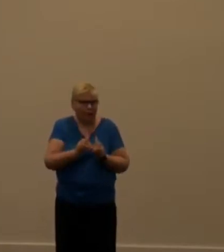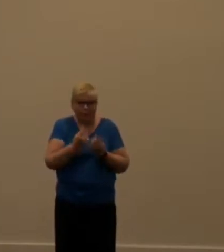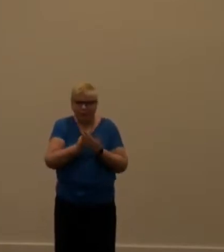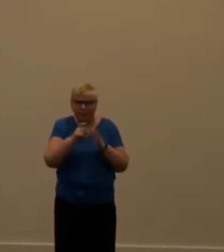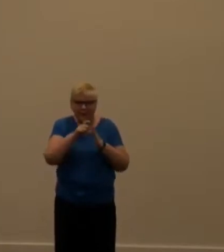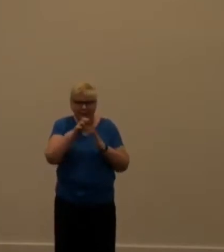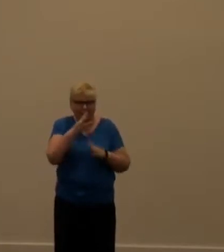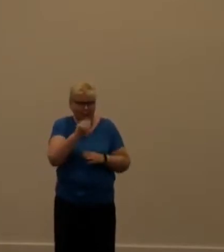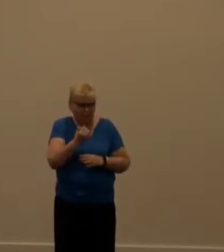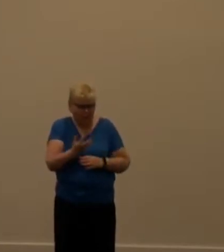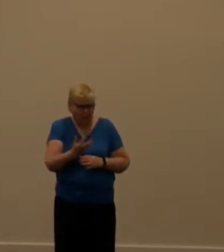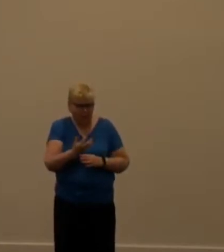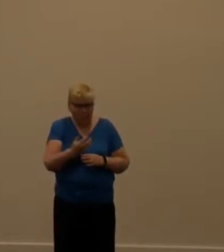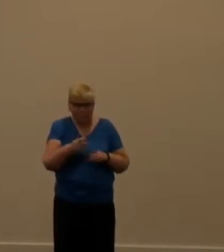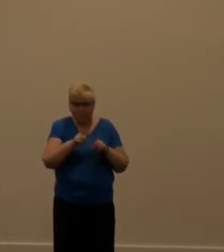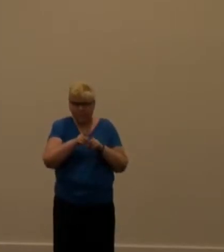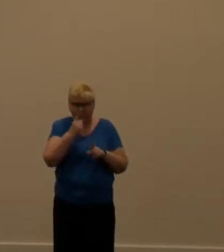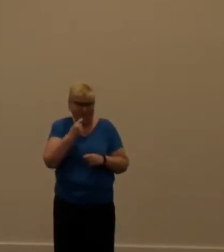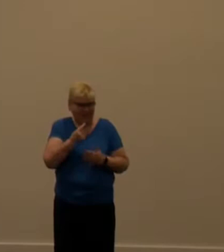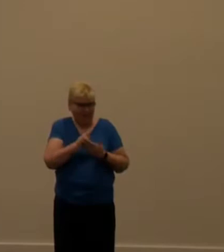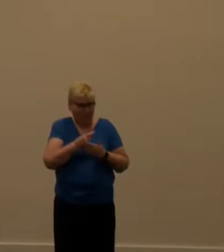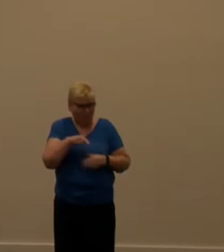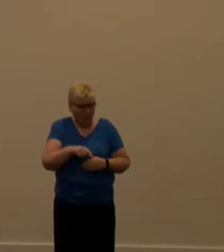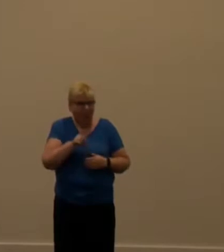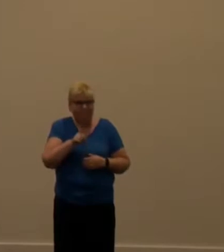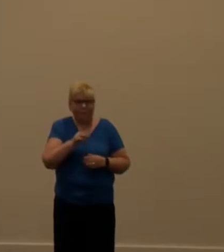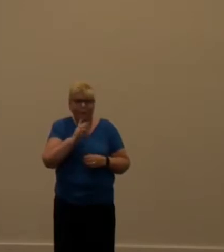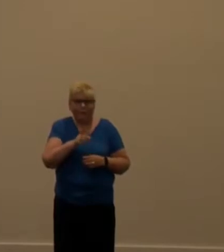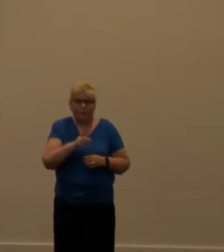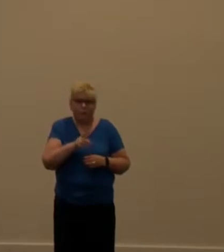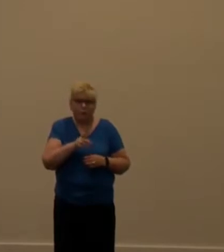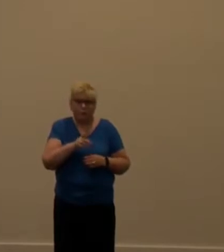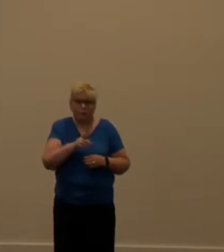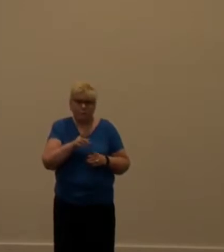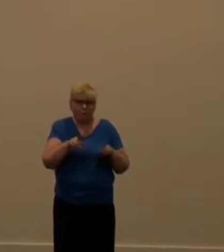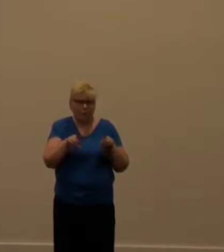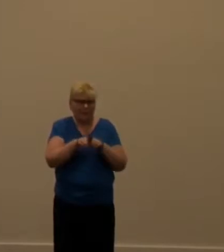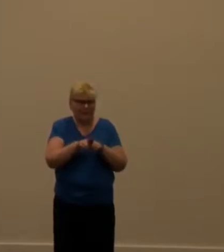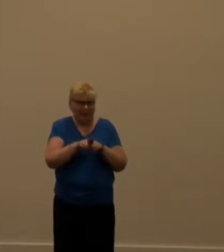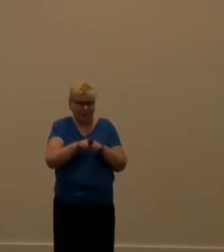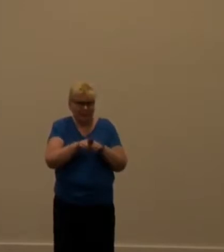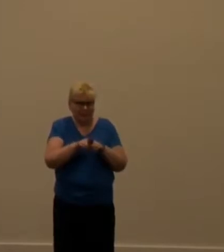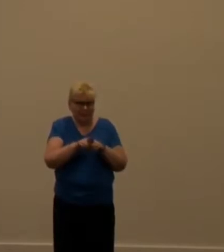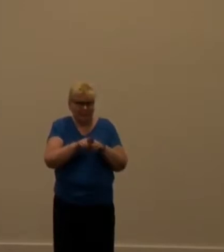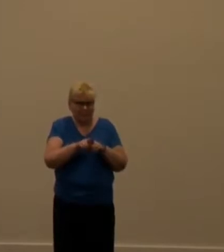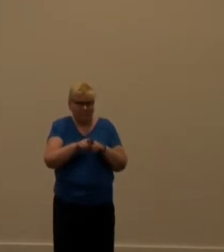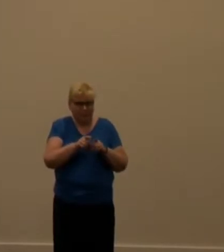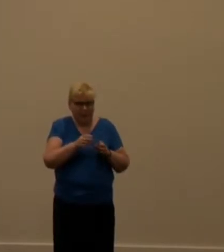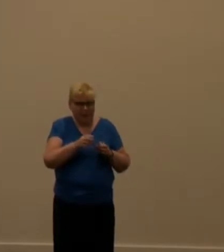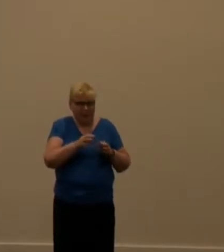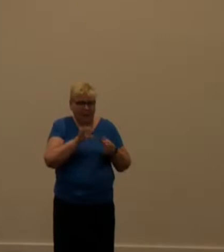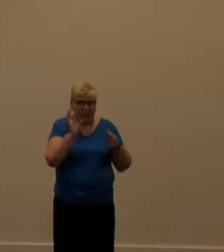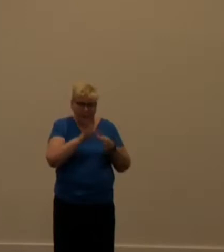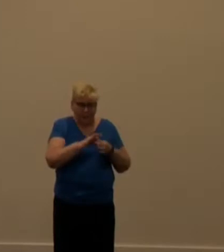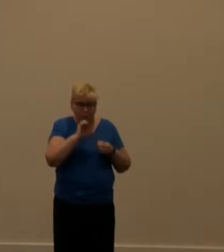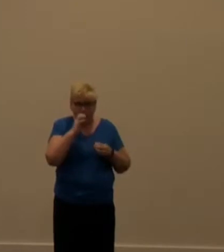and things that you can also say about Dynamics. But if you put the same ground pillars to it, to the Salesforce project,